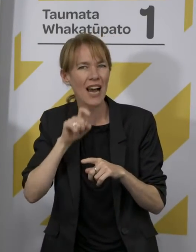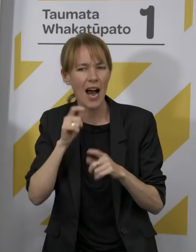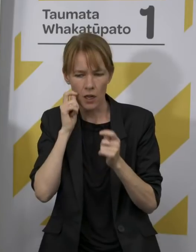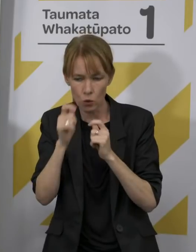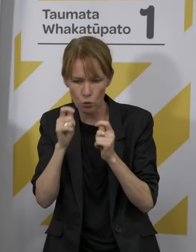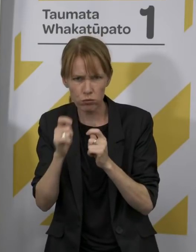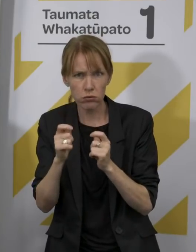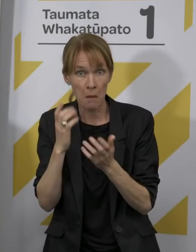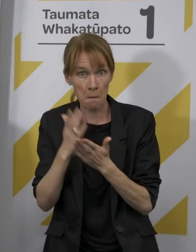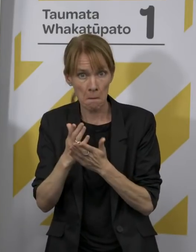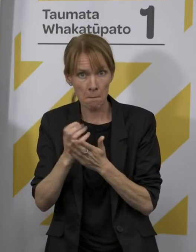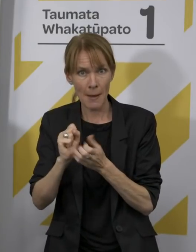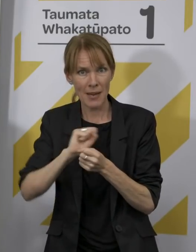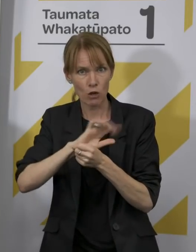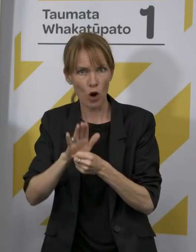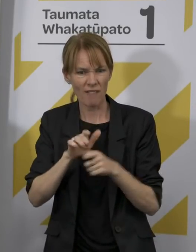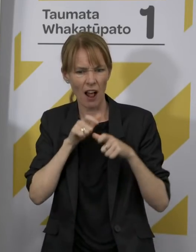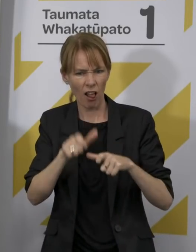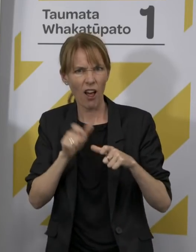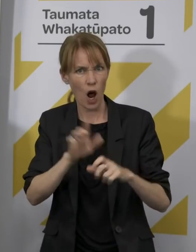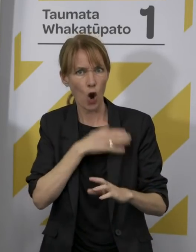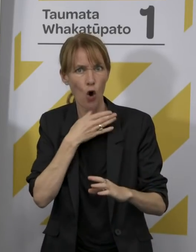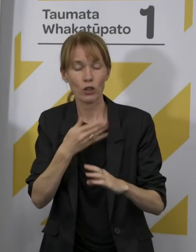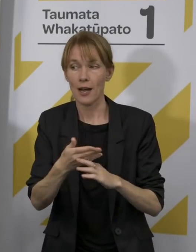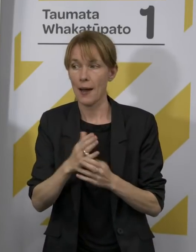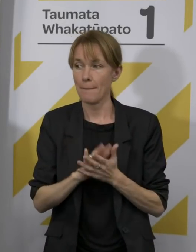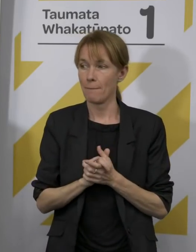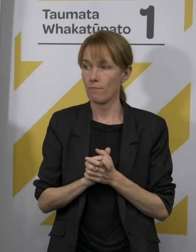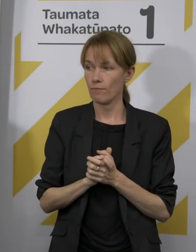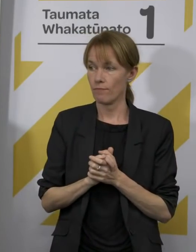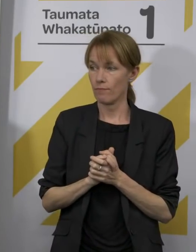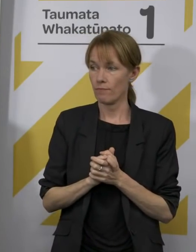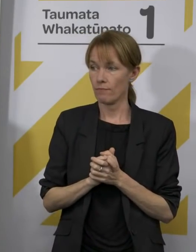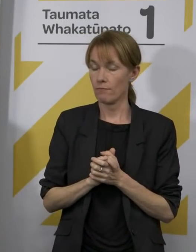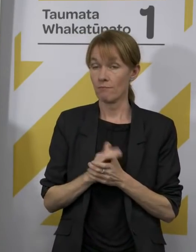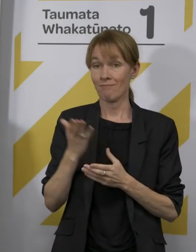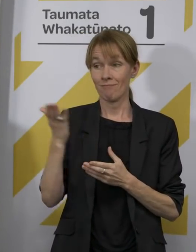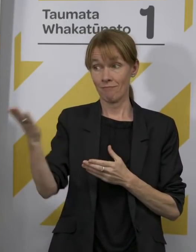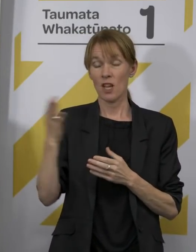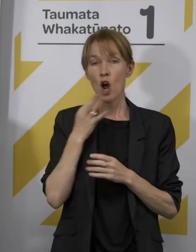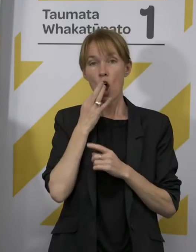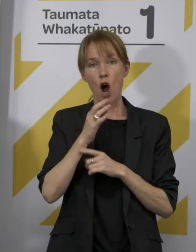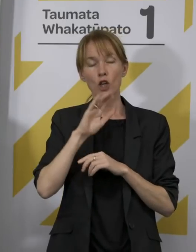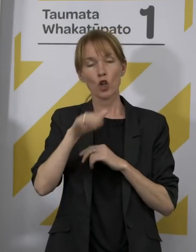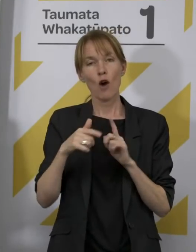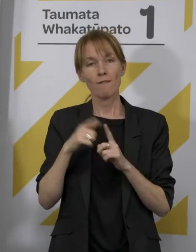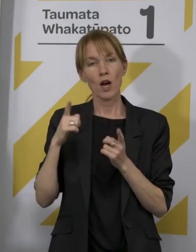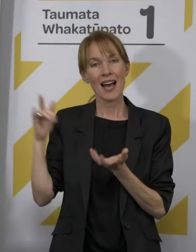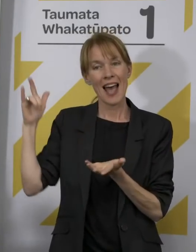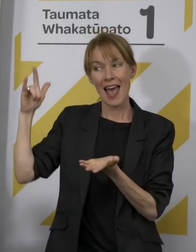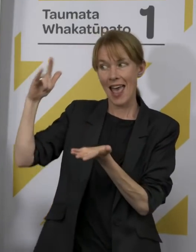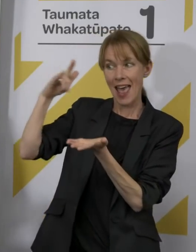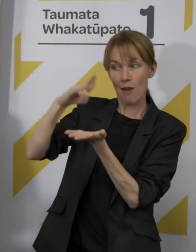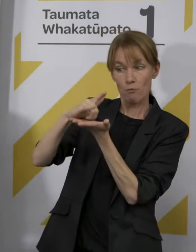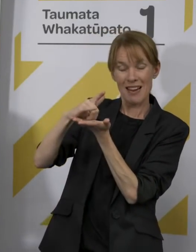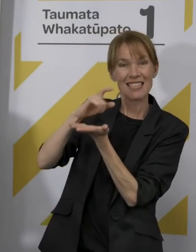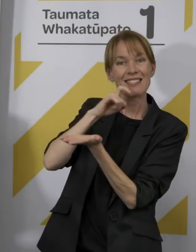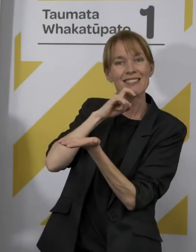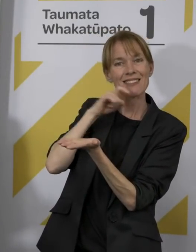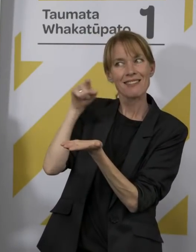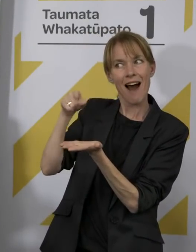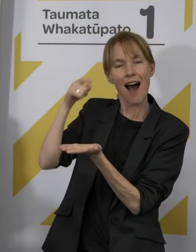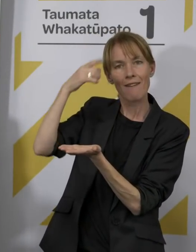of the lack of enforced self-isolation for flight attendants coming back into the country? Yeah, that's something we're looking at